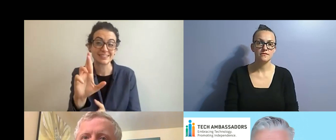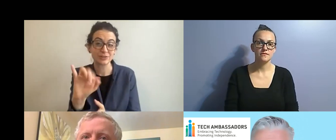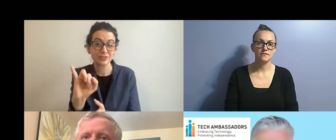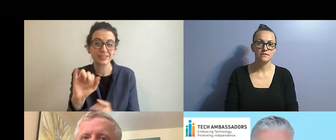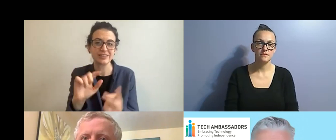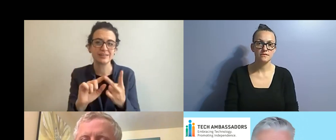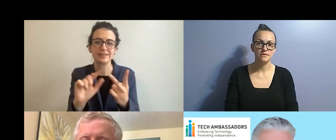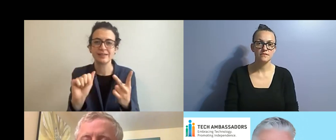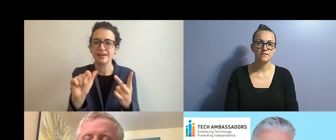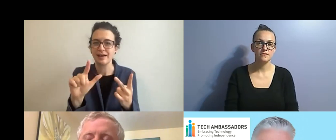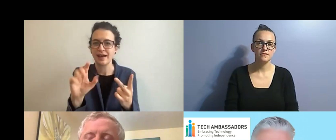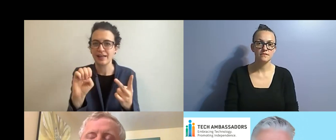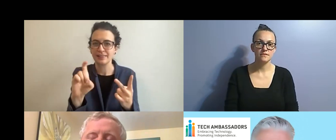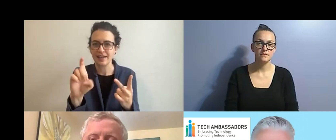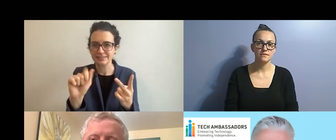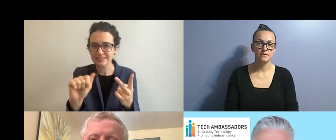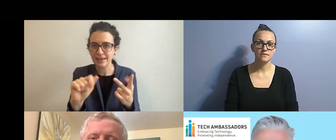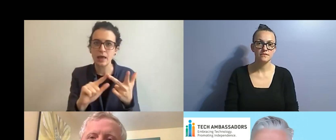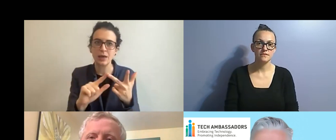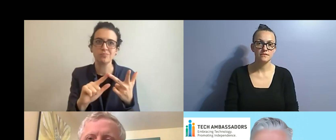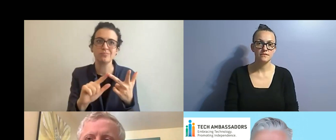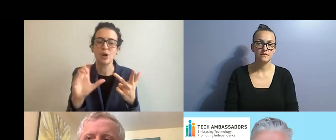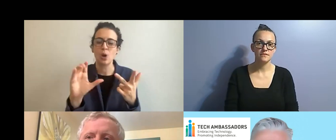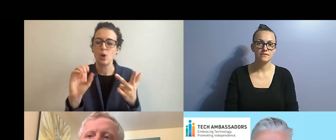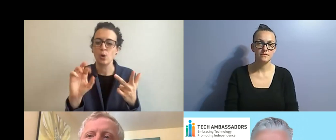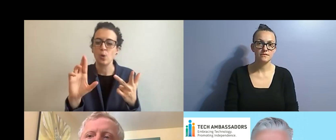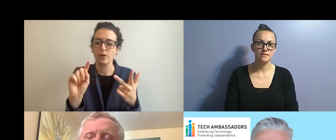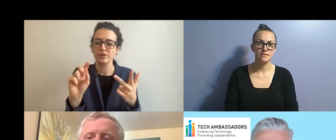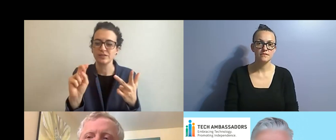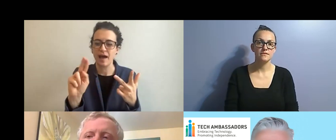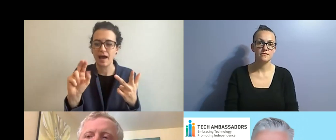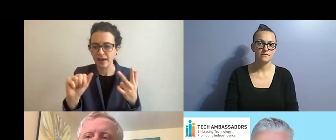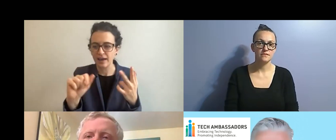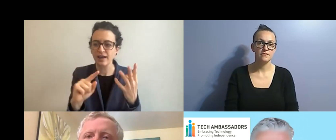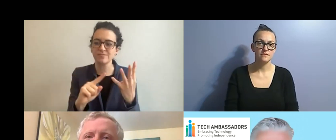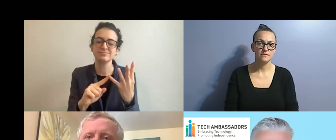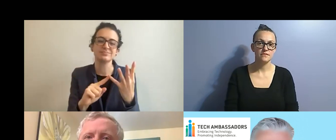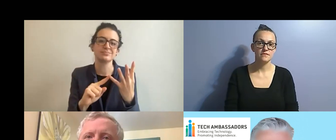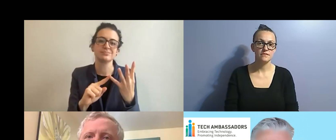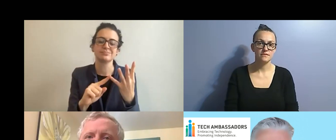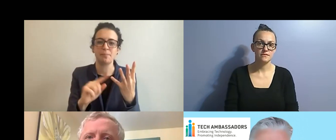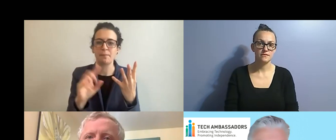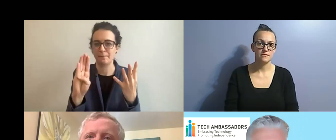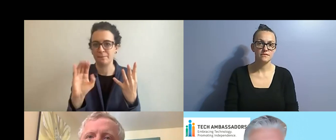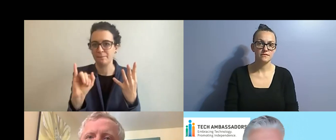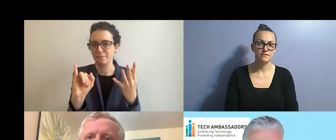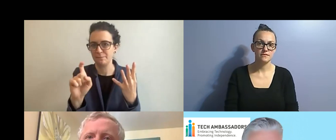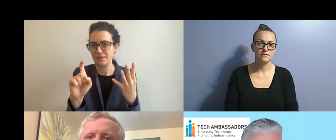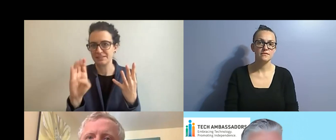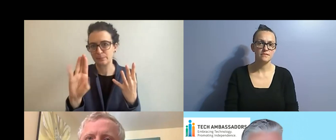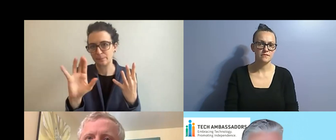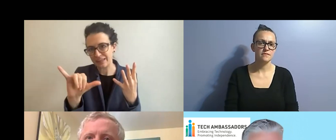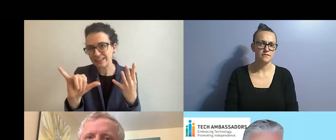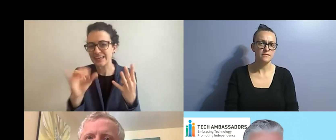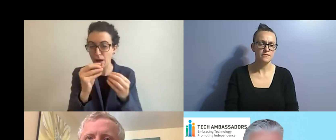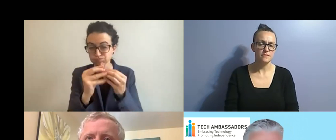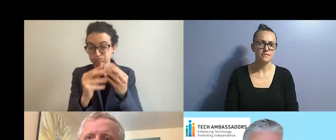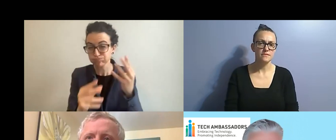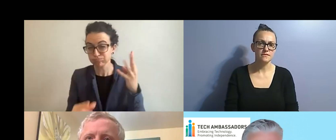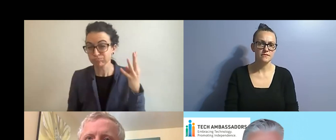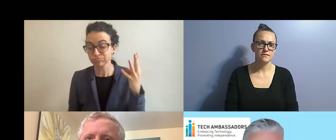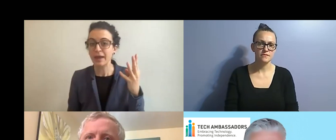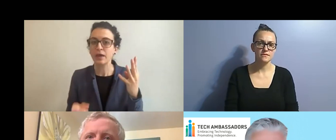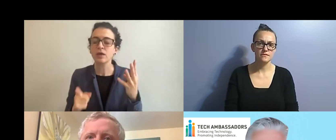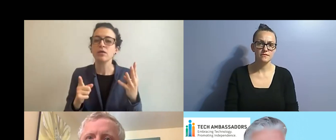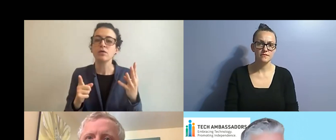others, Cortana in Windows, where you can very easily set reminders if something needs to happen